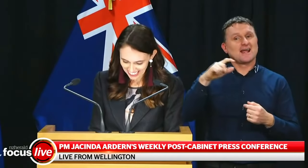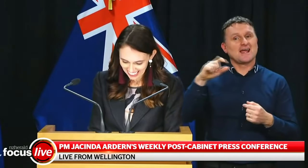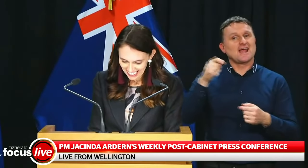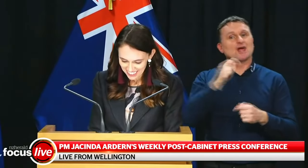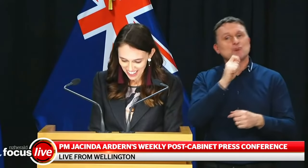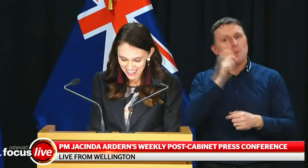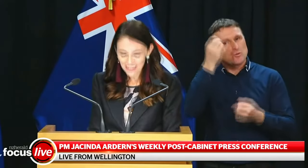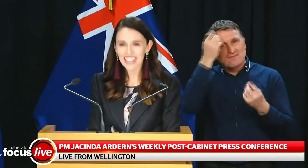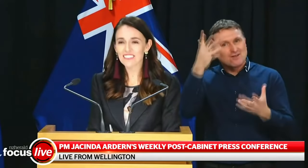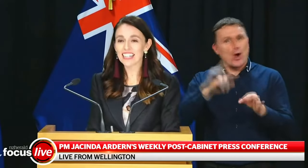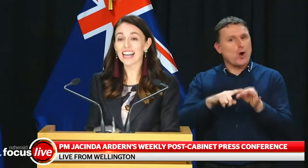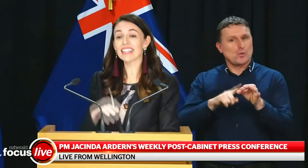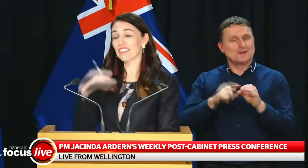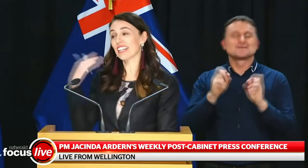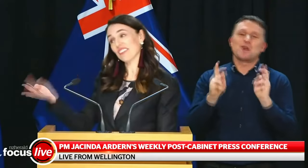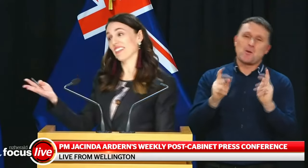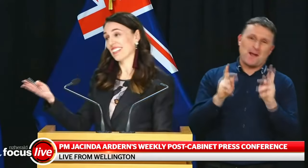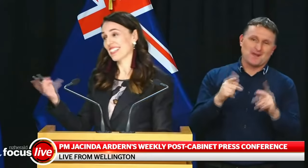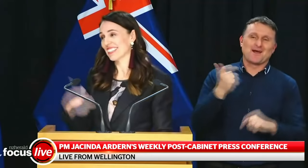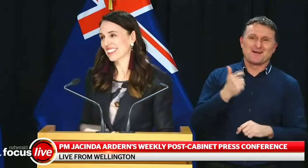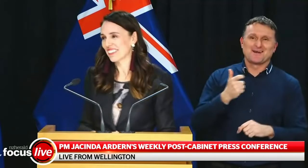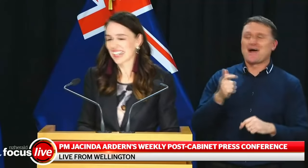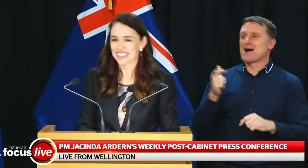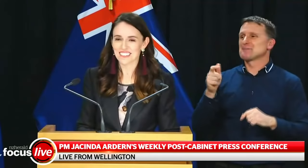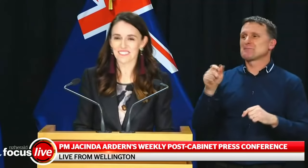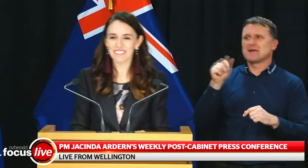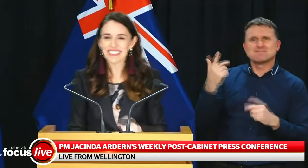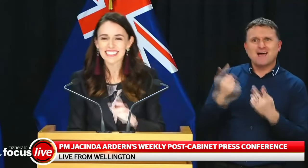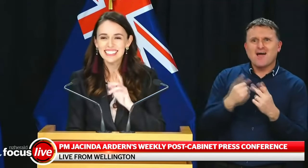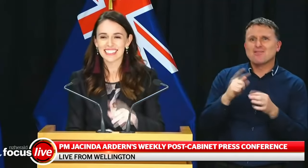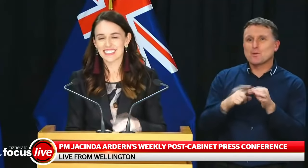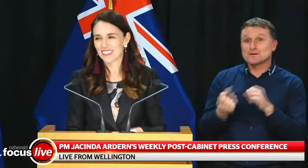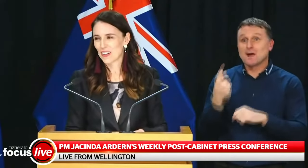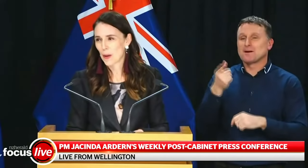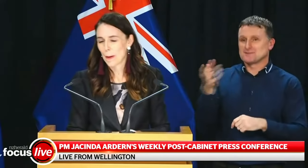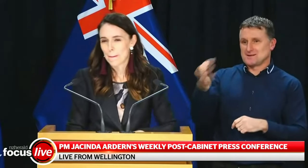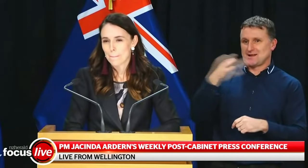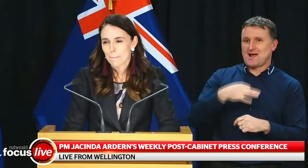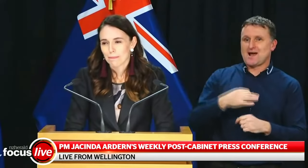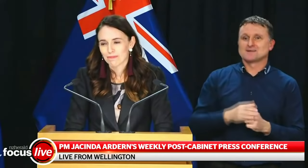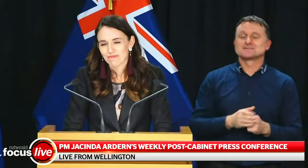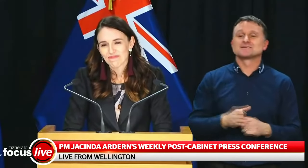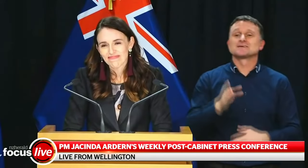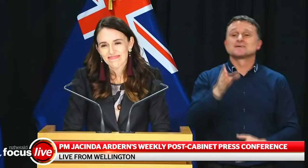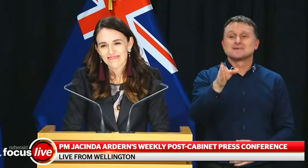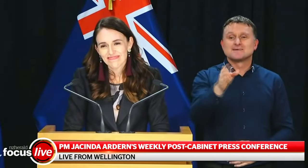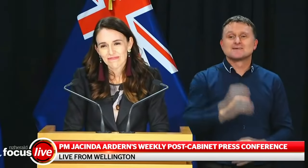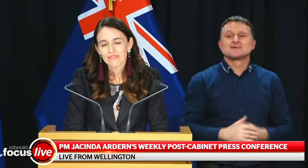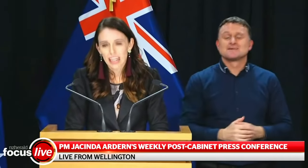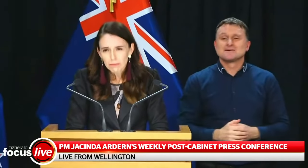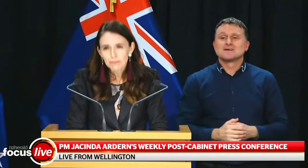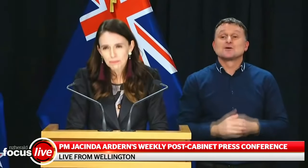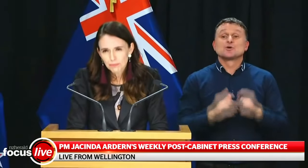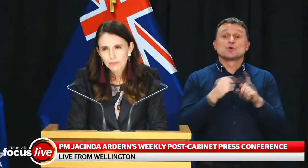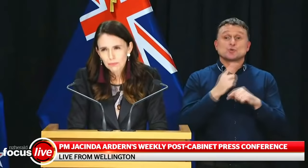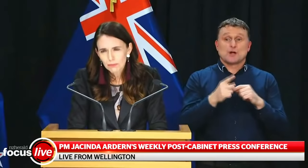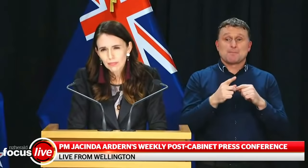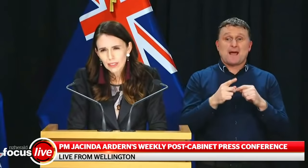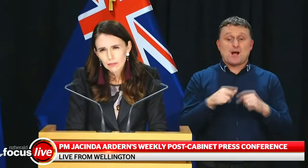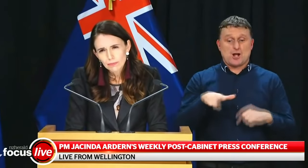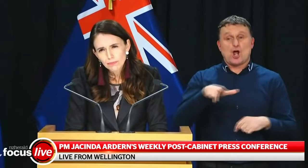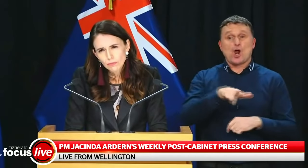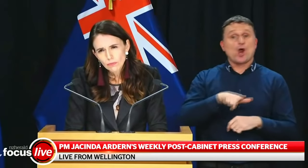me. But, Henry, and then I'm going to give you another chance, Claire, in case you remember. Of the locations of interest, several of the locations of interest have told